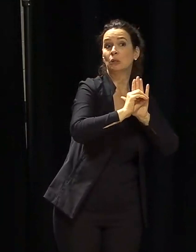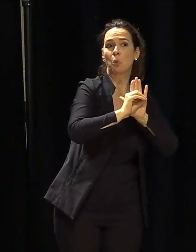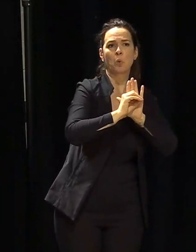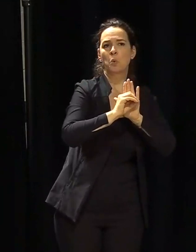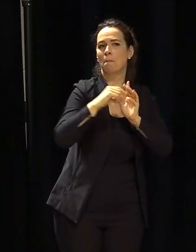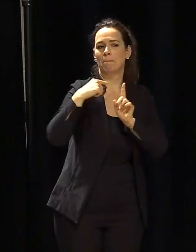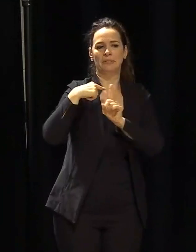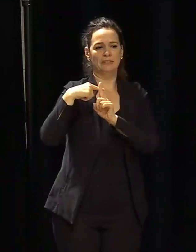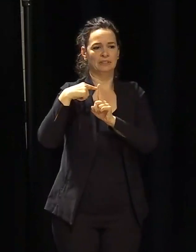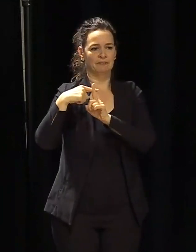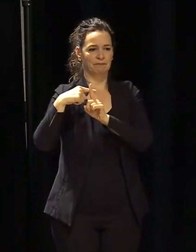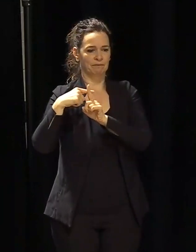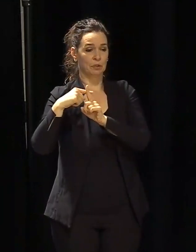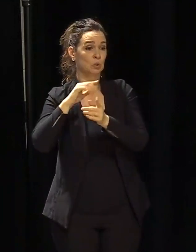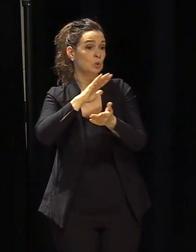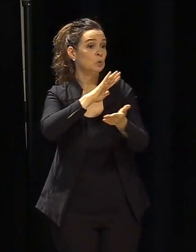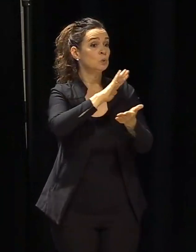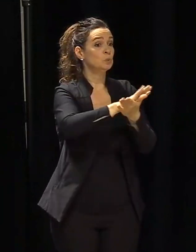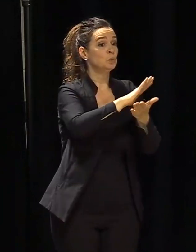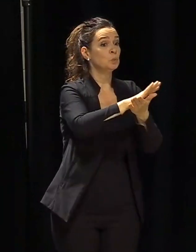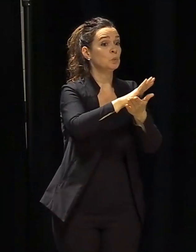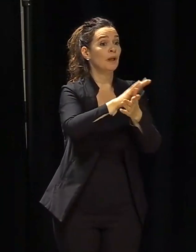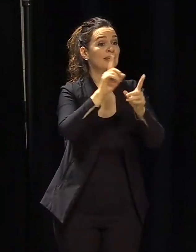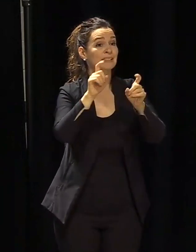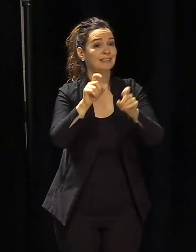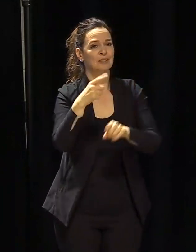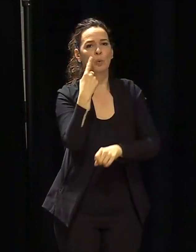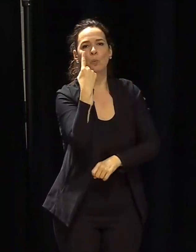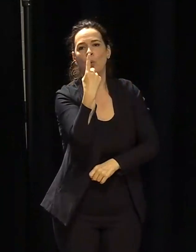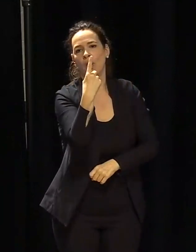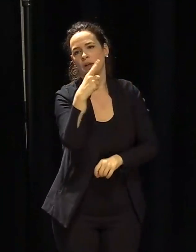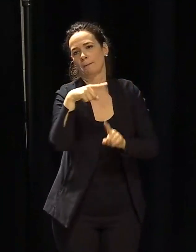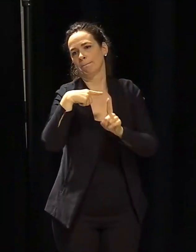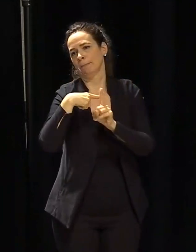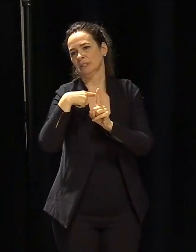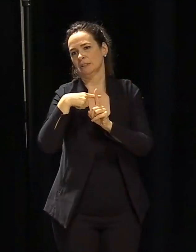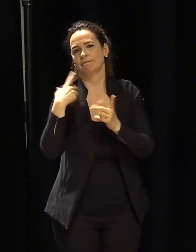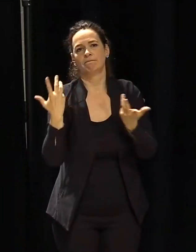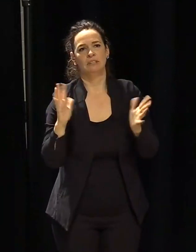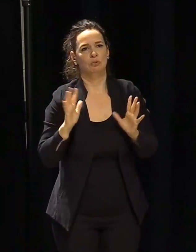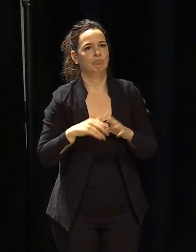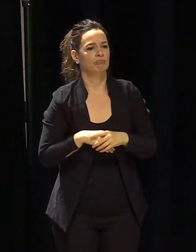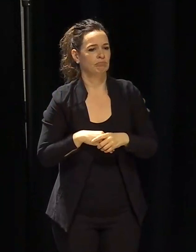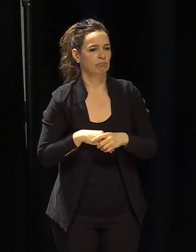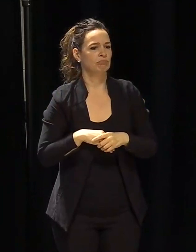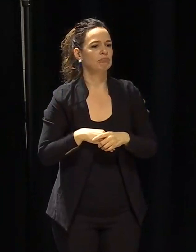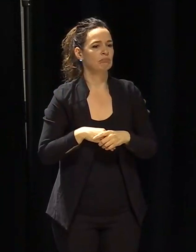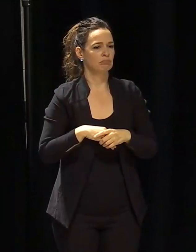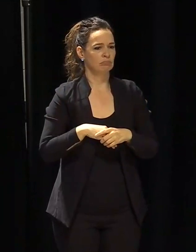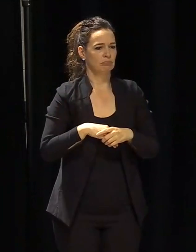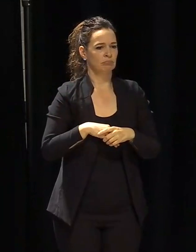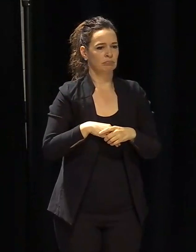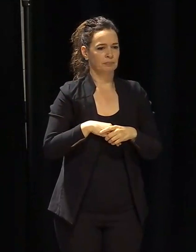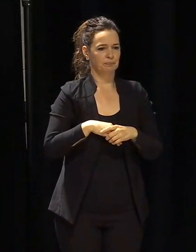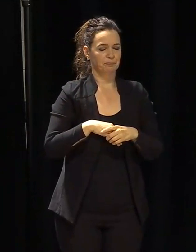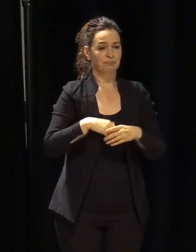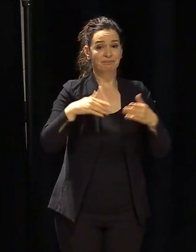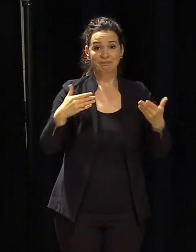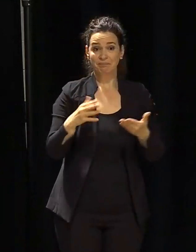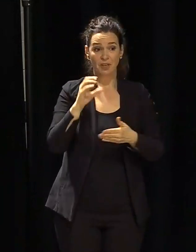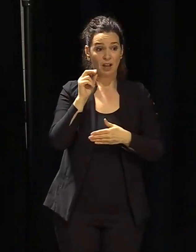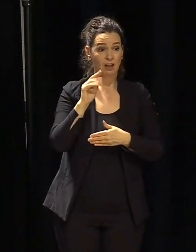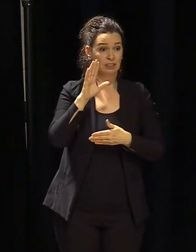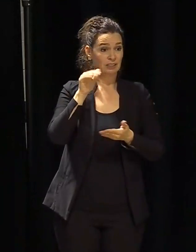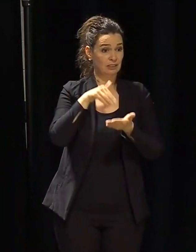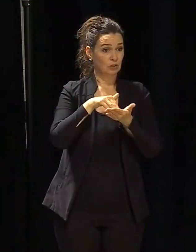1 positive. At the on-center, asymptomatic testing to date, we still have more people getting tested, but